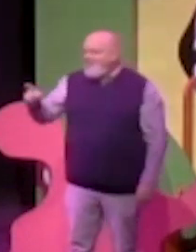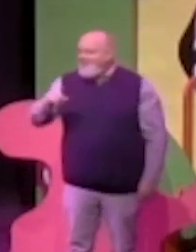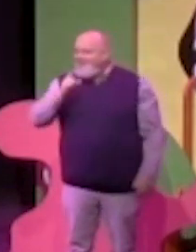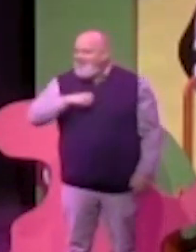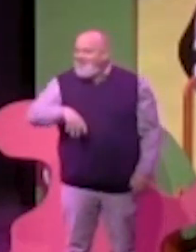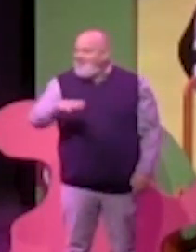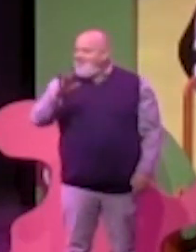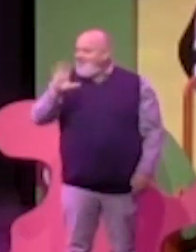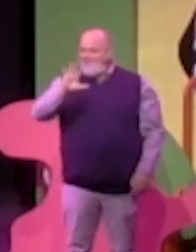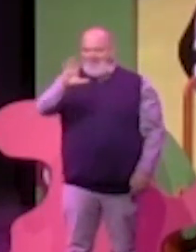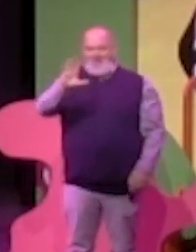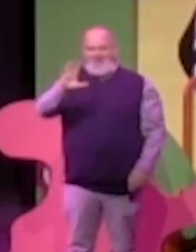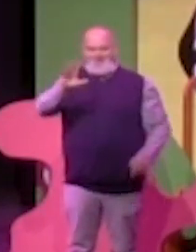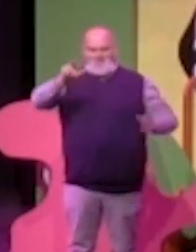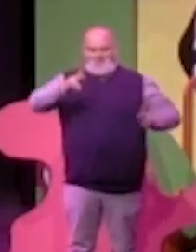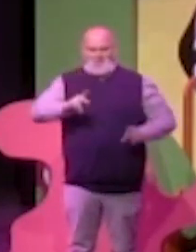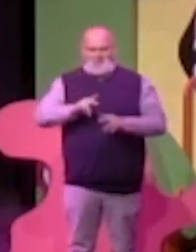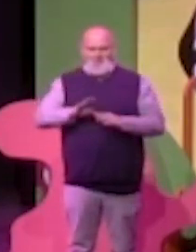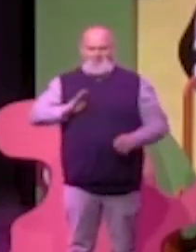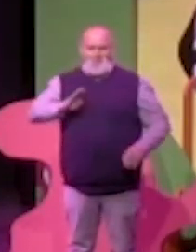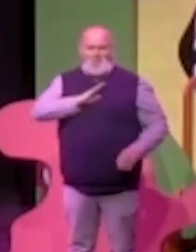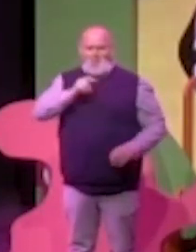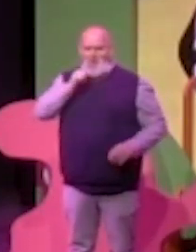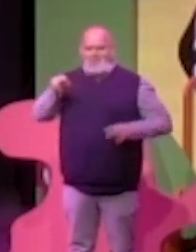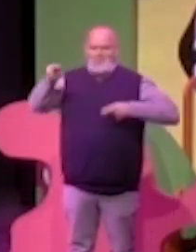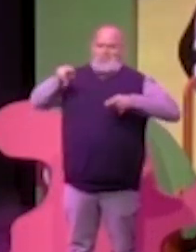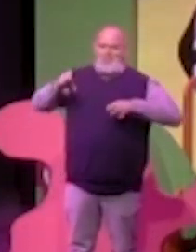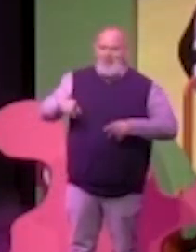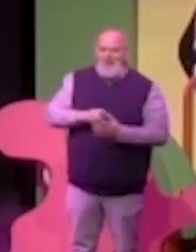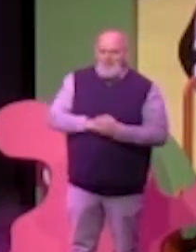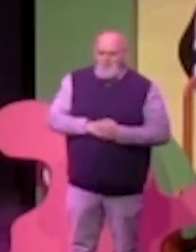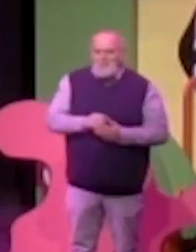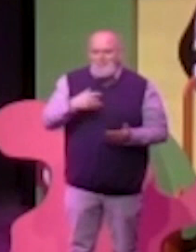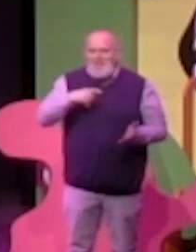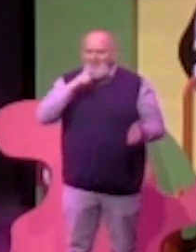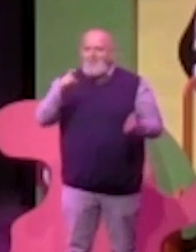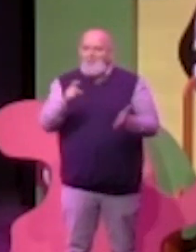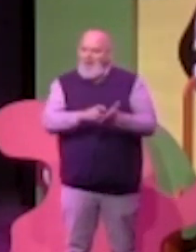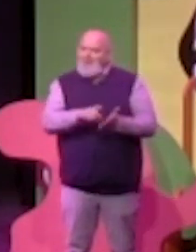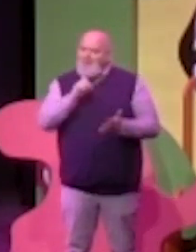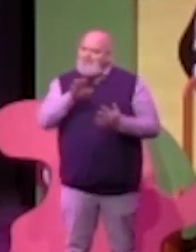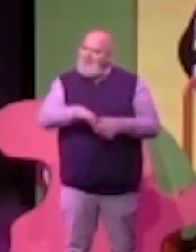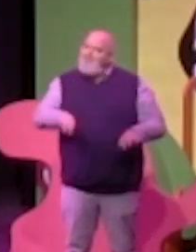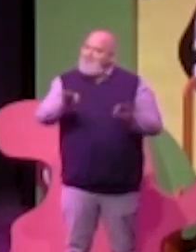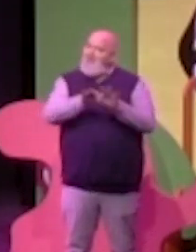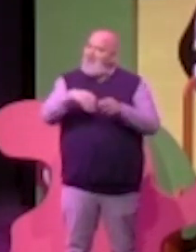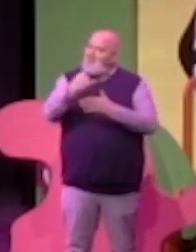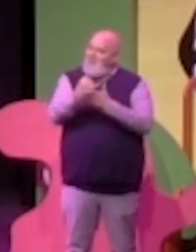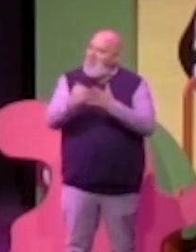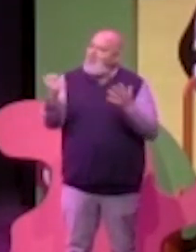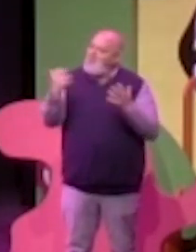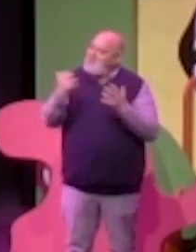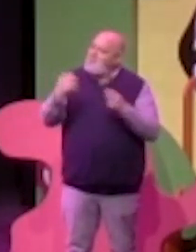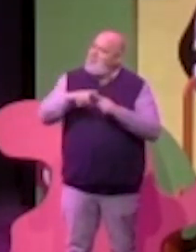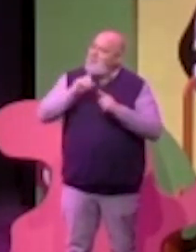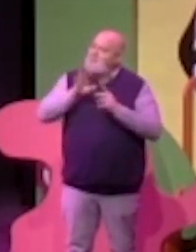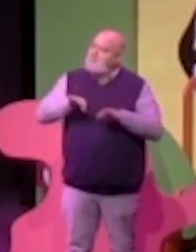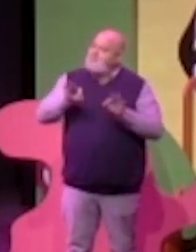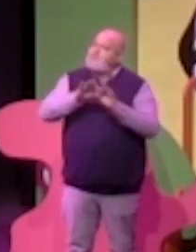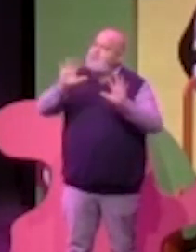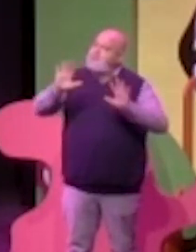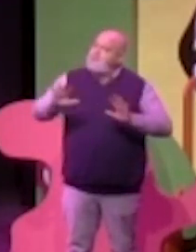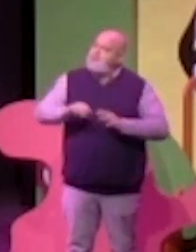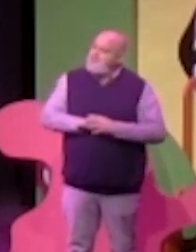five-person board of supervisors. And the board of supervisors in recent years have recognized, they value the arts to an enormous degree, which has been